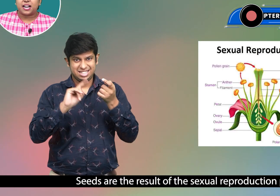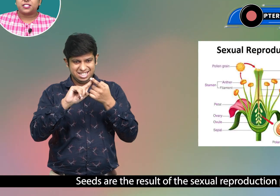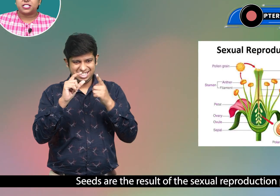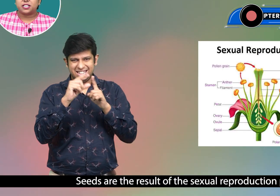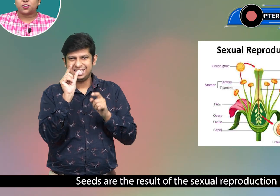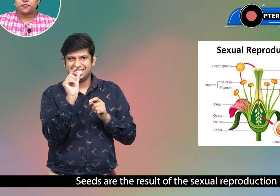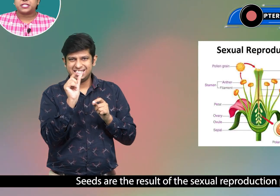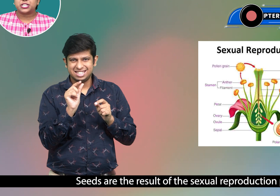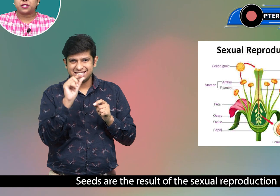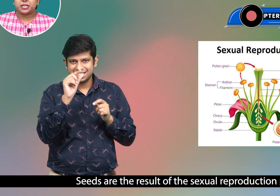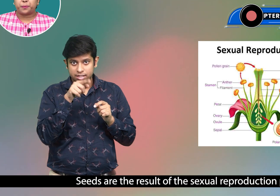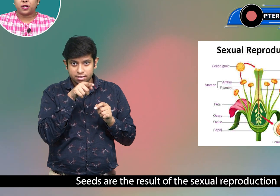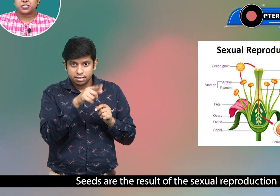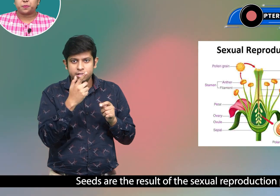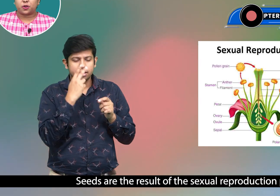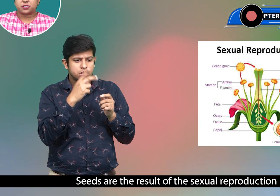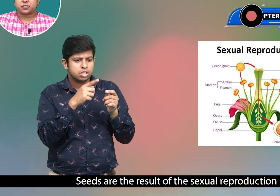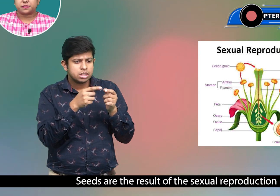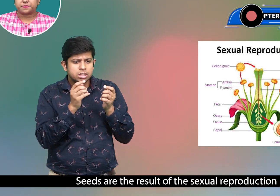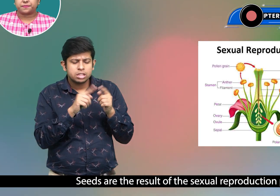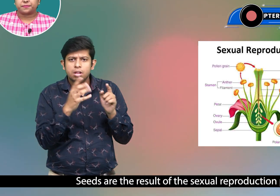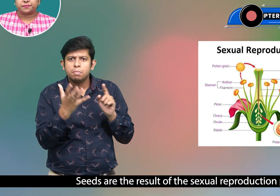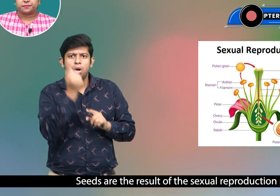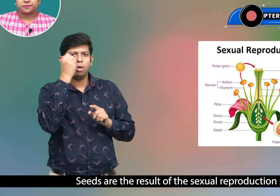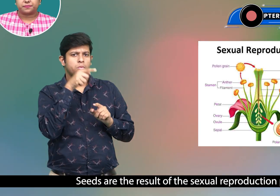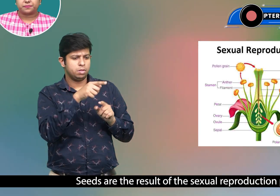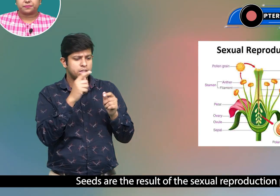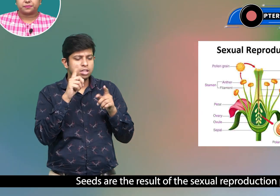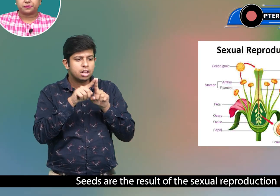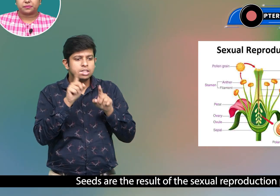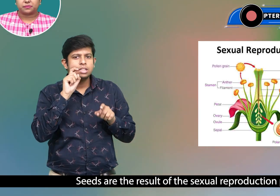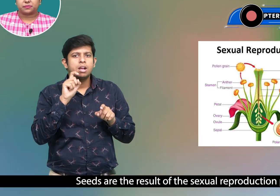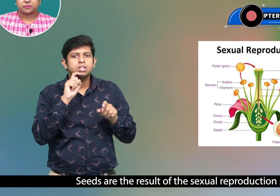Seeds are the result of sexual reproduction process.